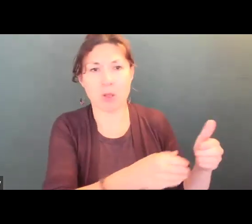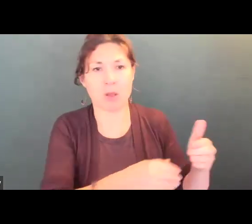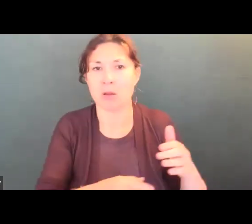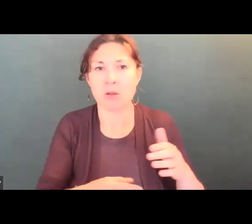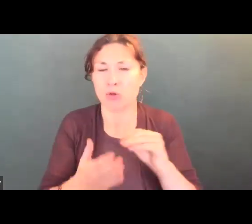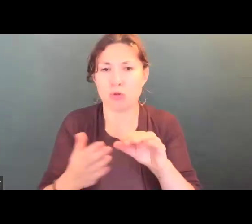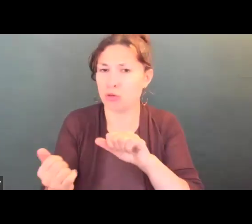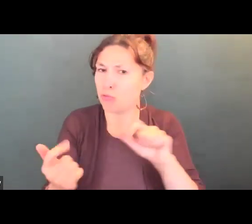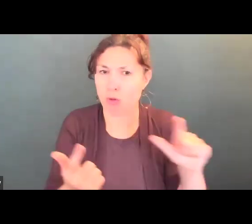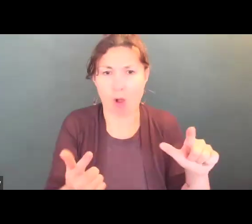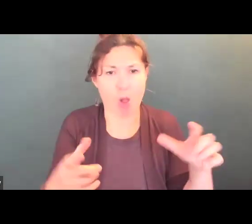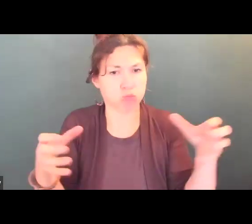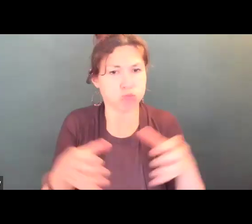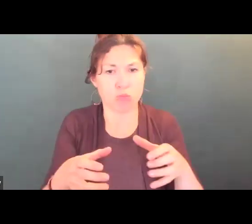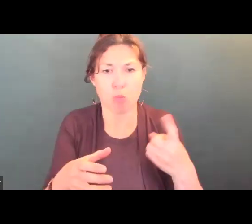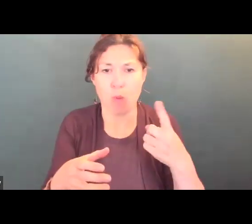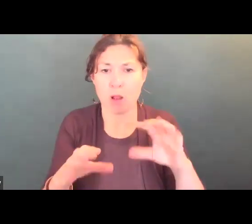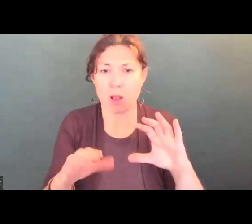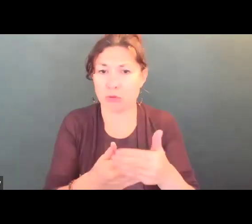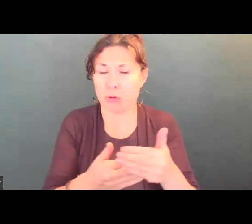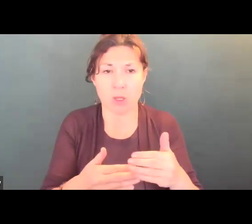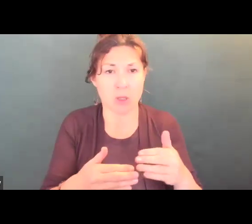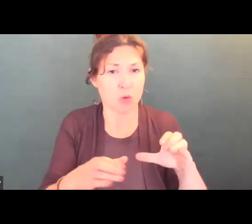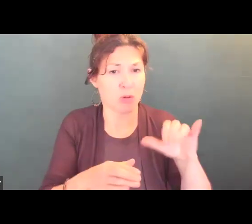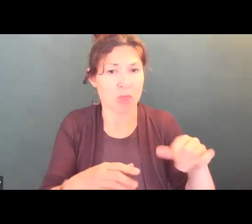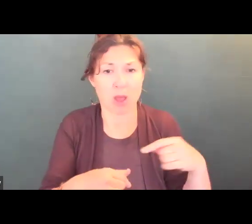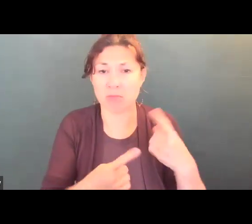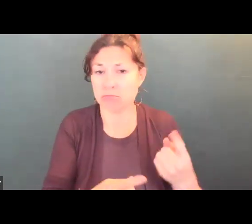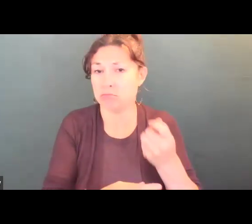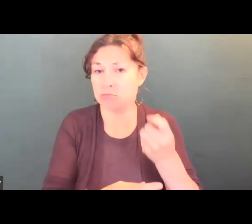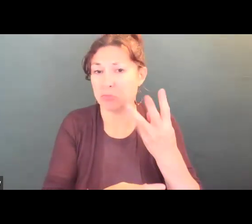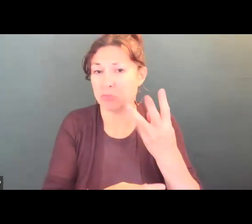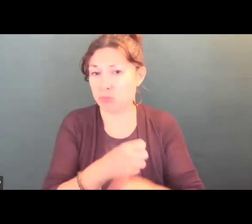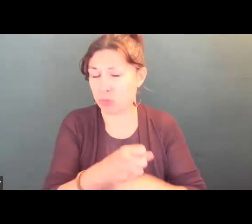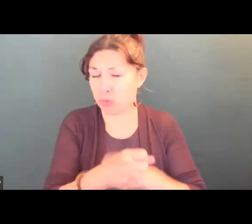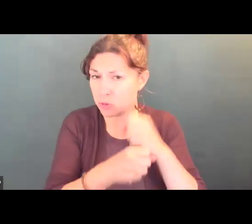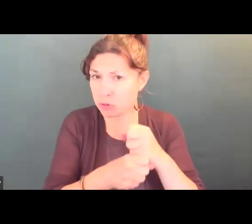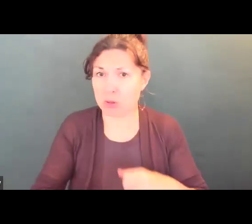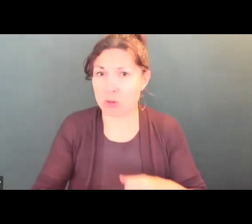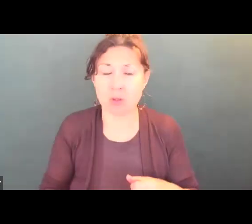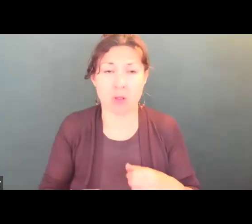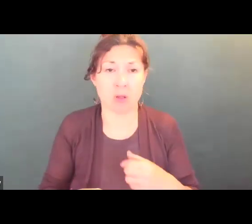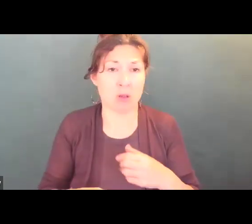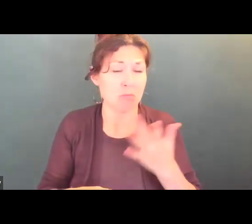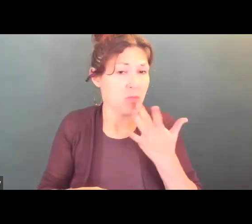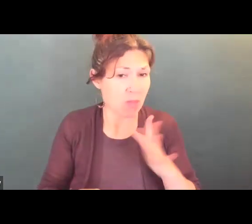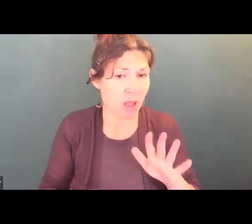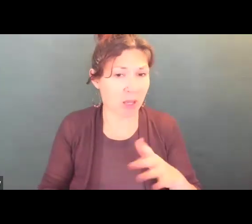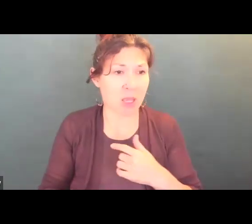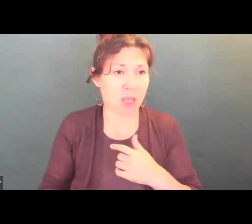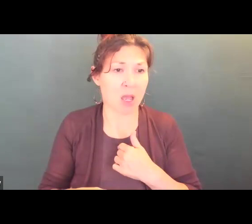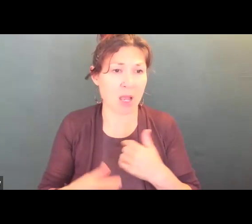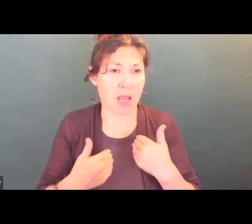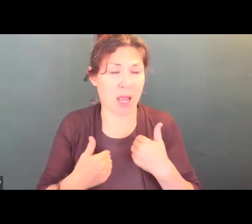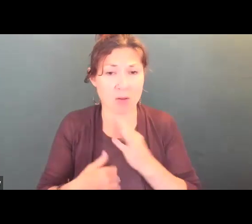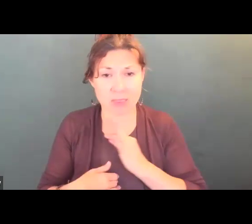classroom. That's what we've been practicing for several years. I am blessed to have staff